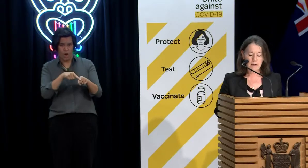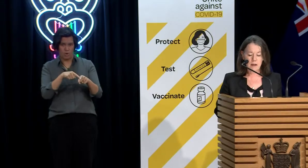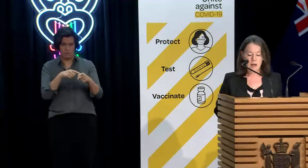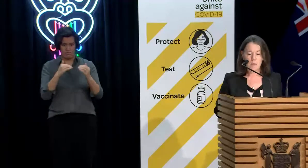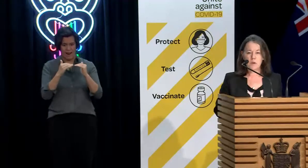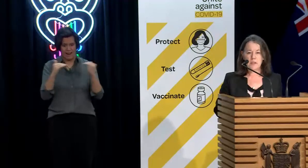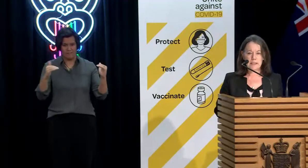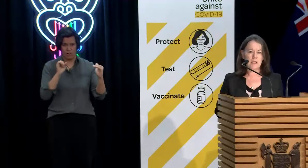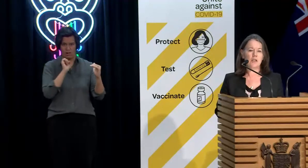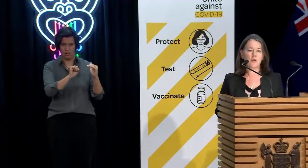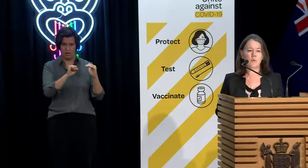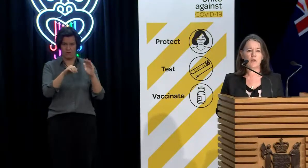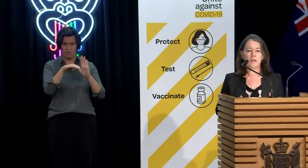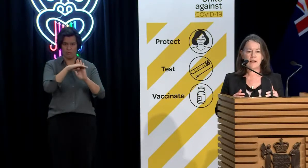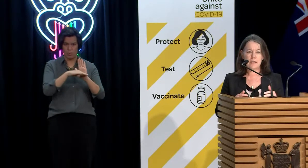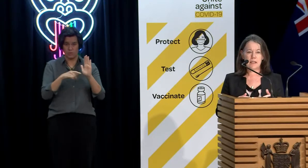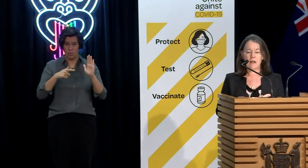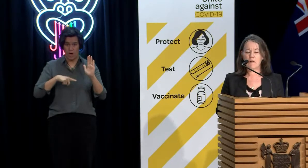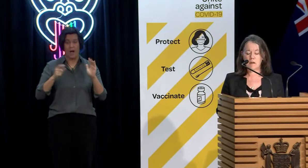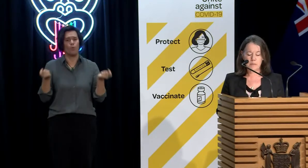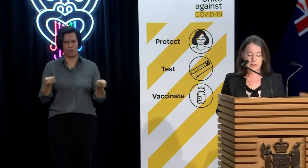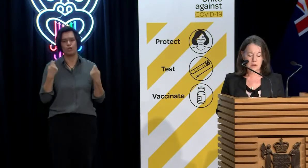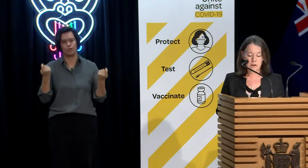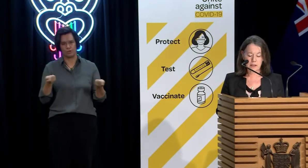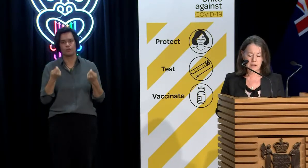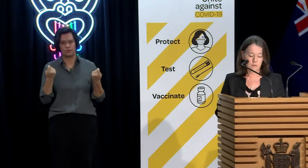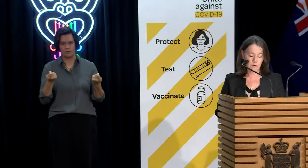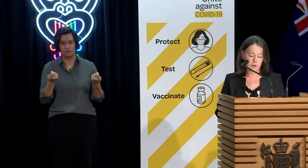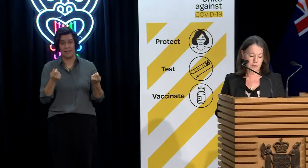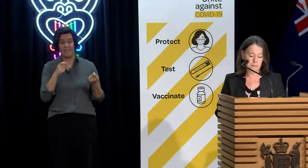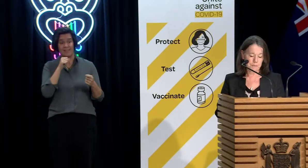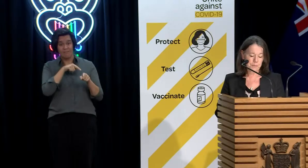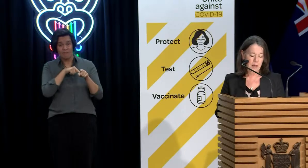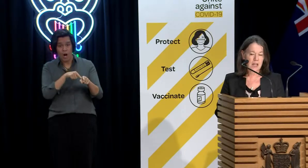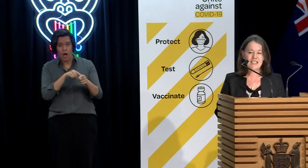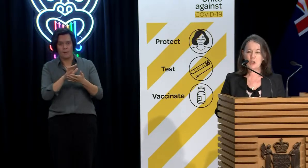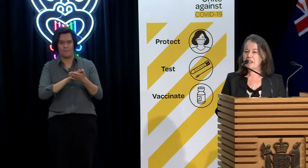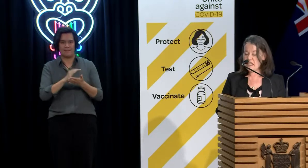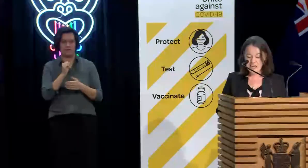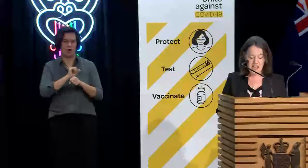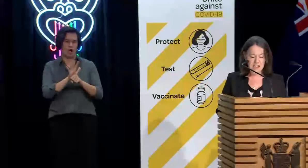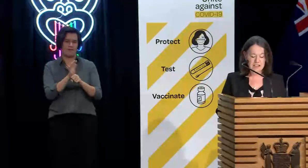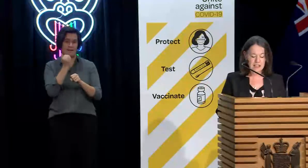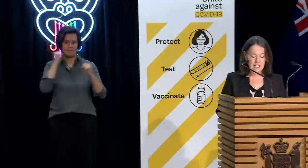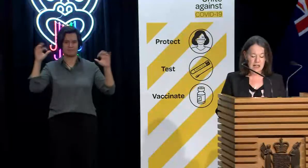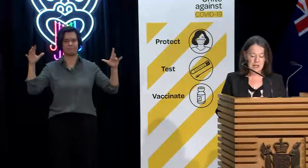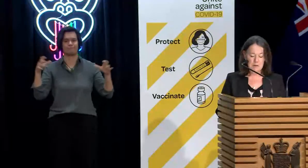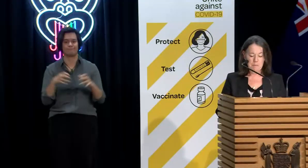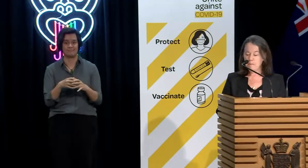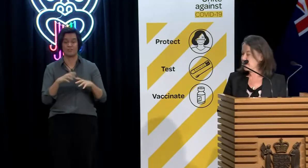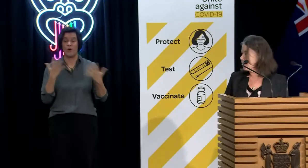we are and will continue to work to get our numbers down even further. So